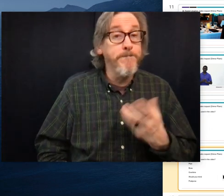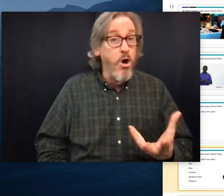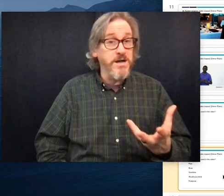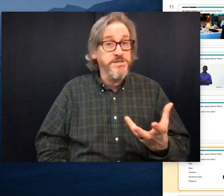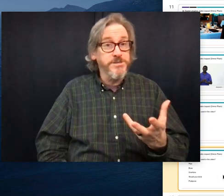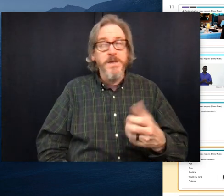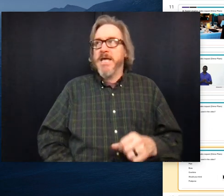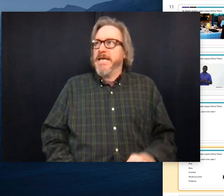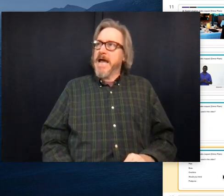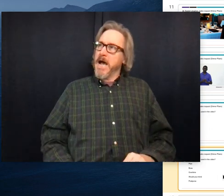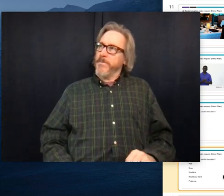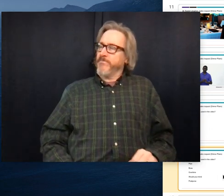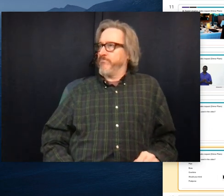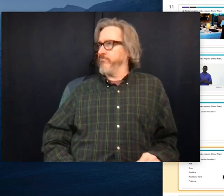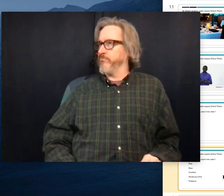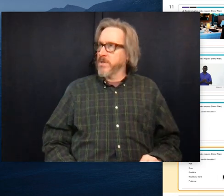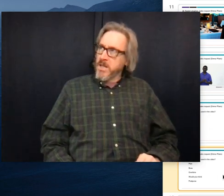Boss.